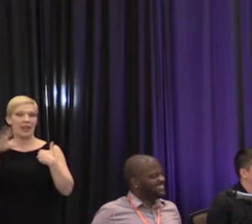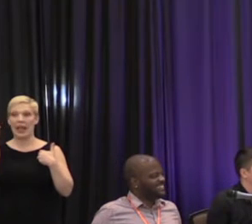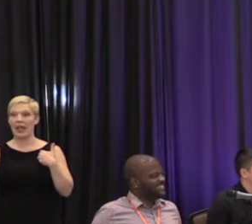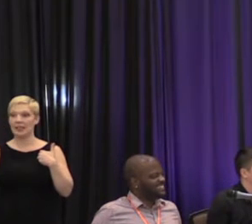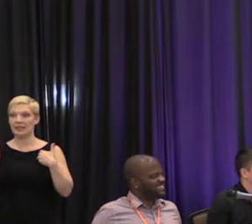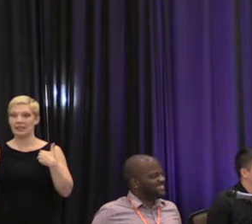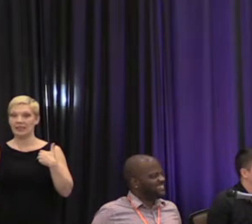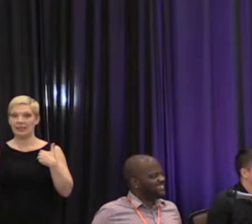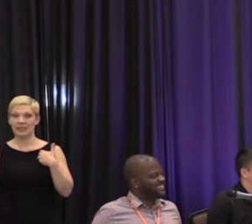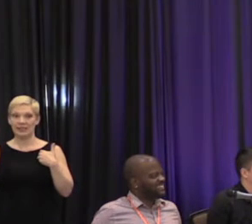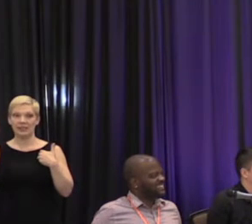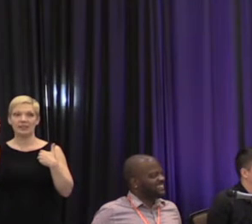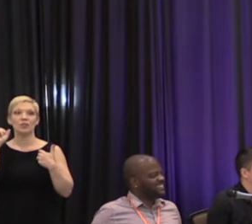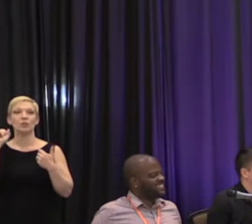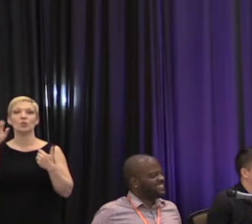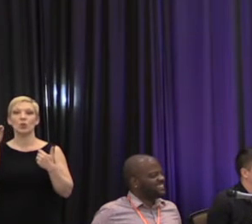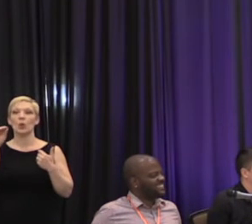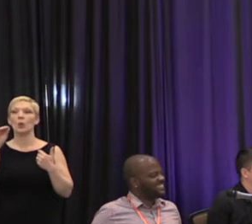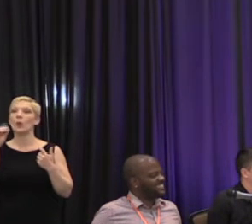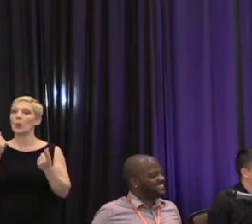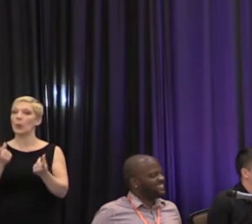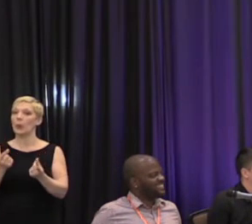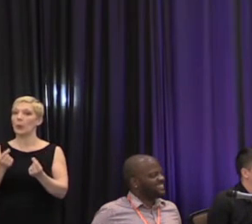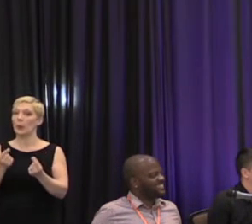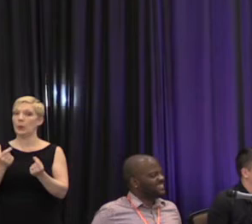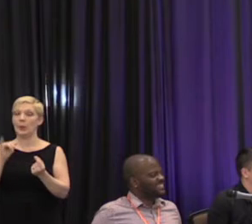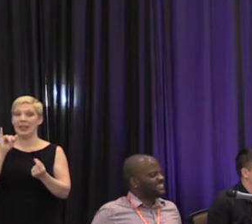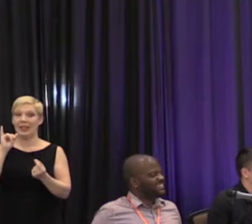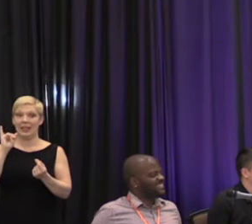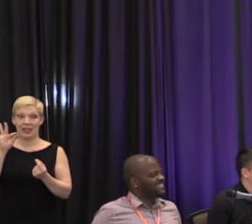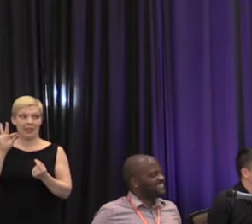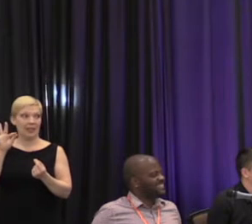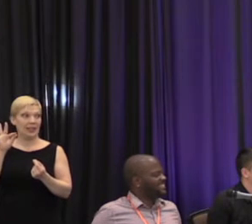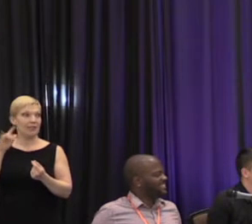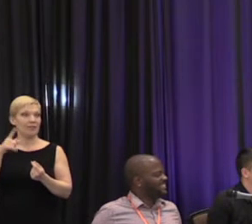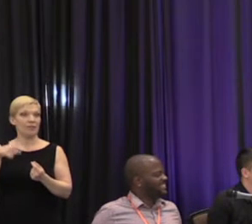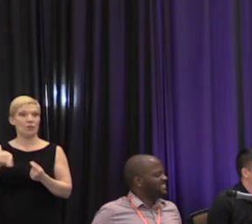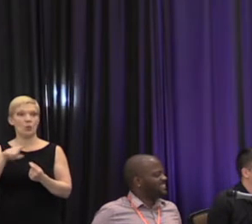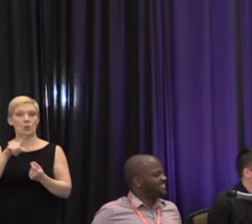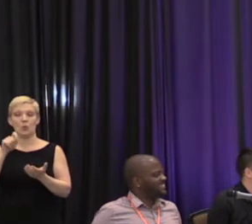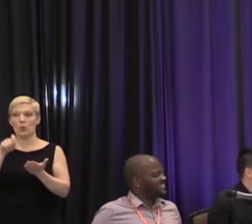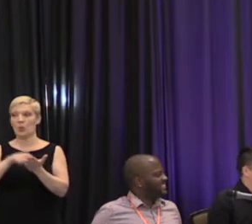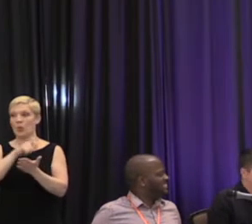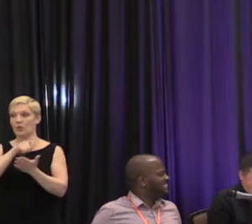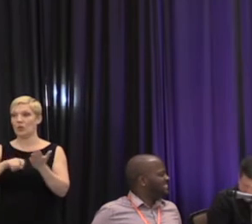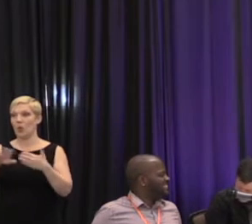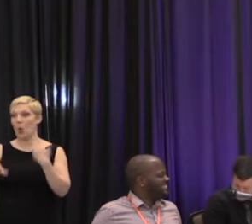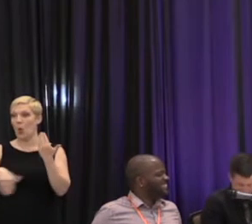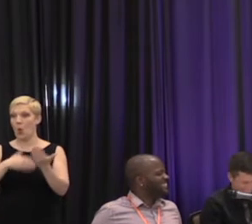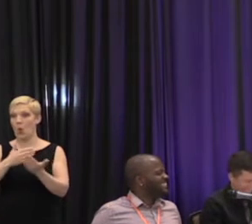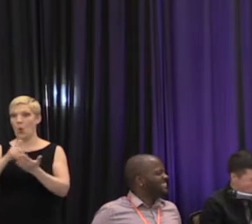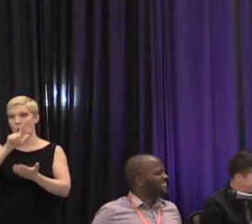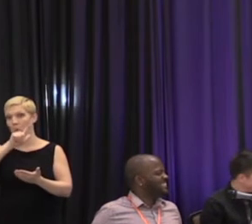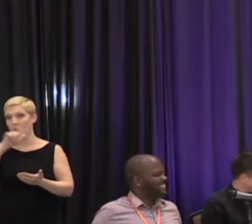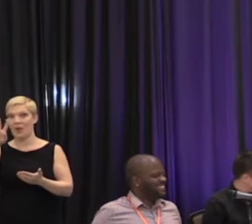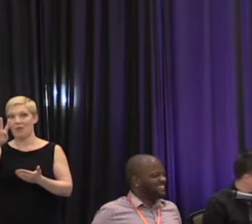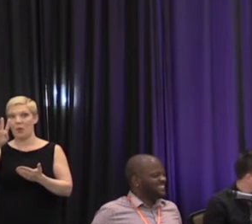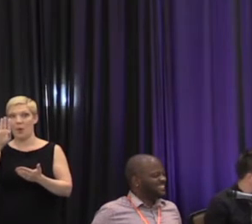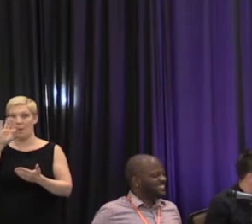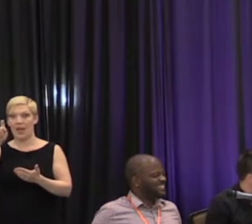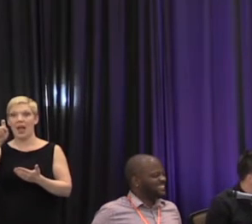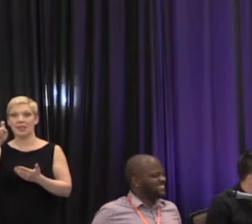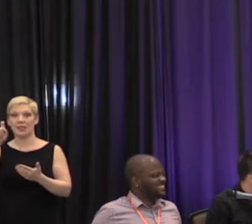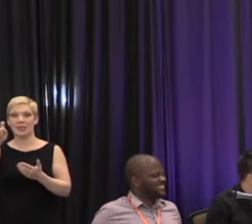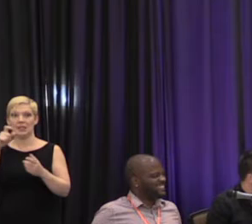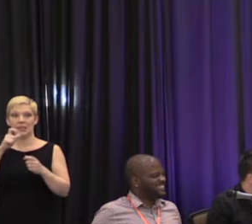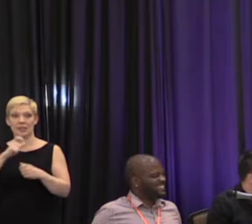of them? 8 of them. Yes. So what we're going to do is if you crossed out all 24 boxes, we gave